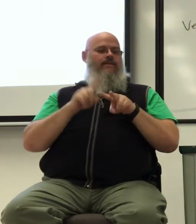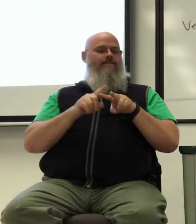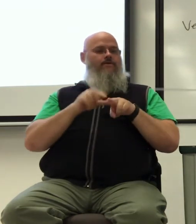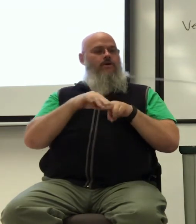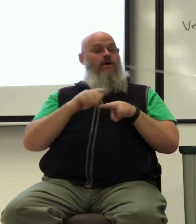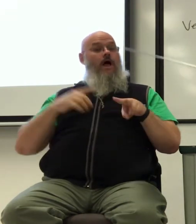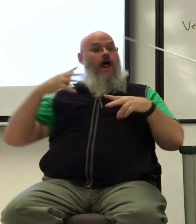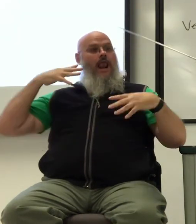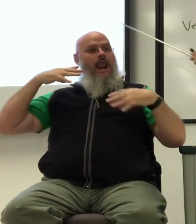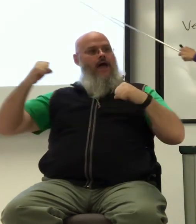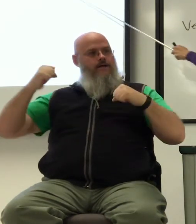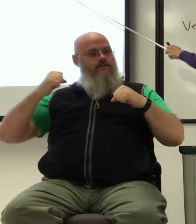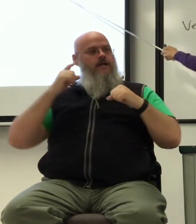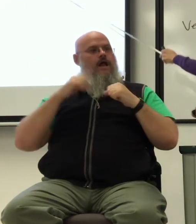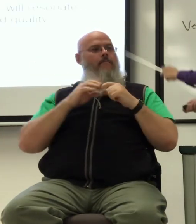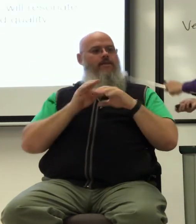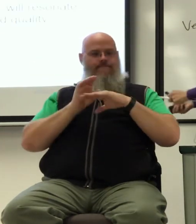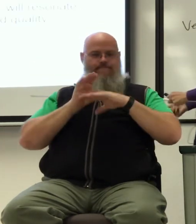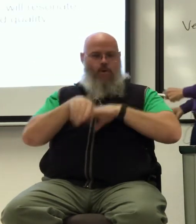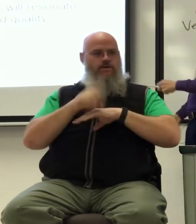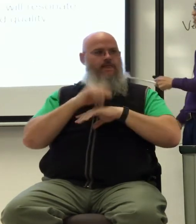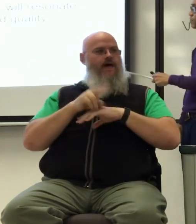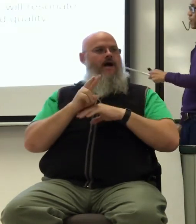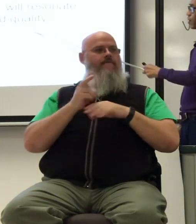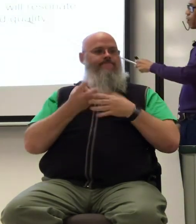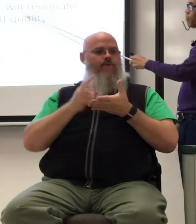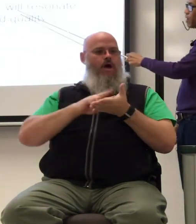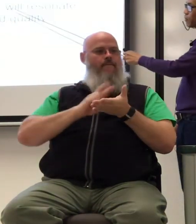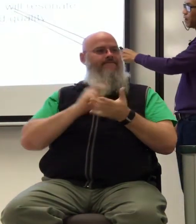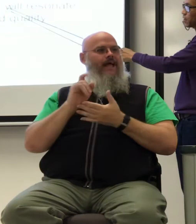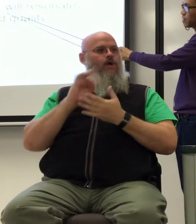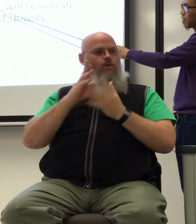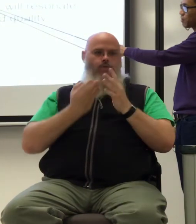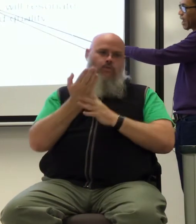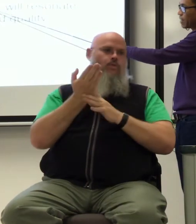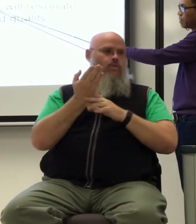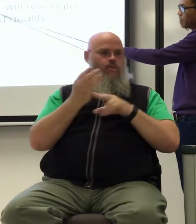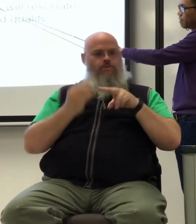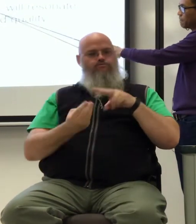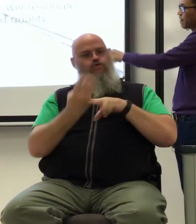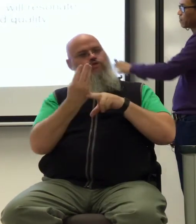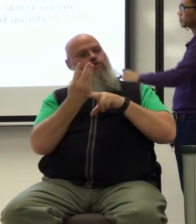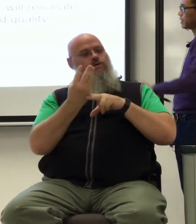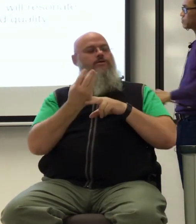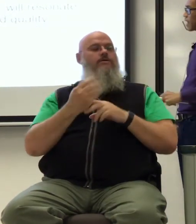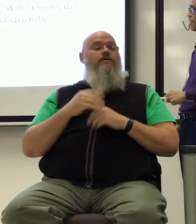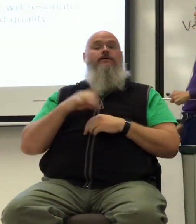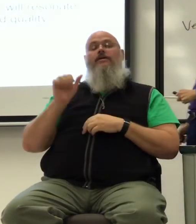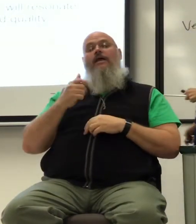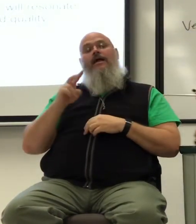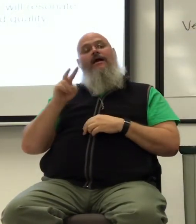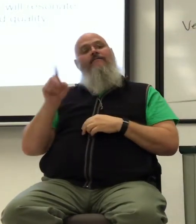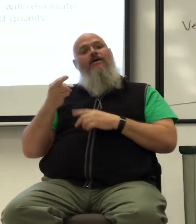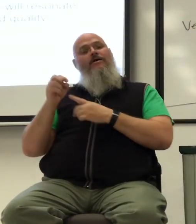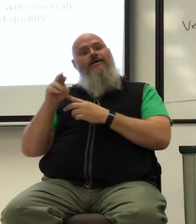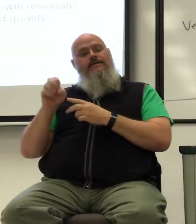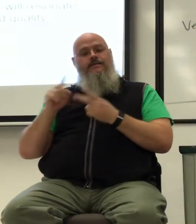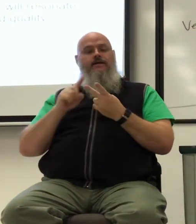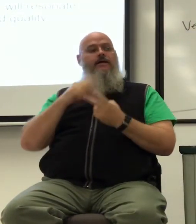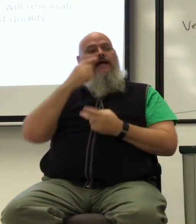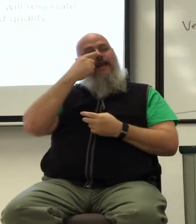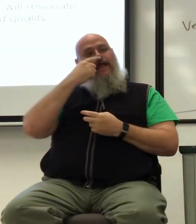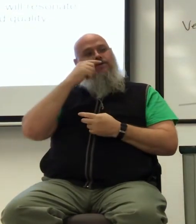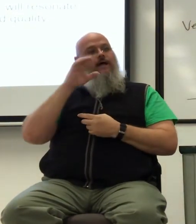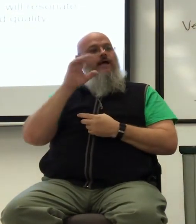at which the volume of air rushes across the vocal cords. And, well, the other things, the other anatomy, the pharynx, nasal cavities, they